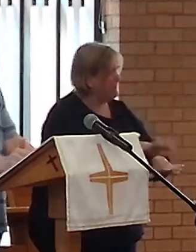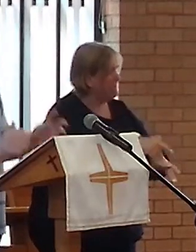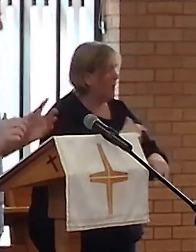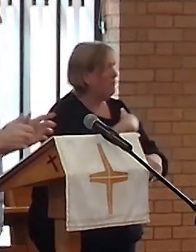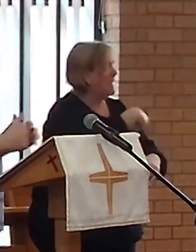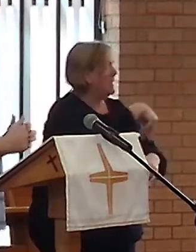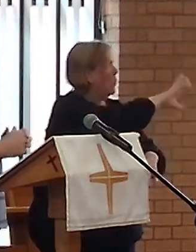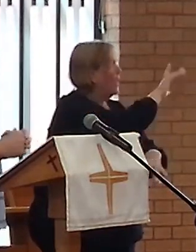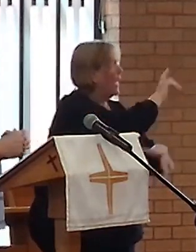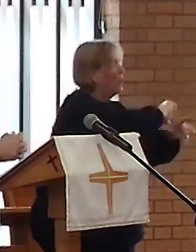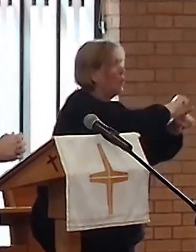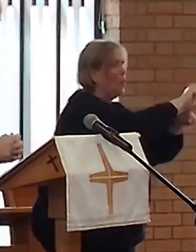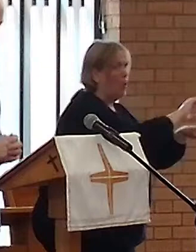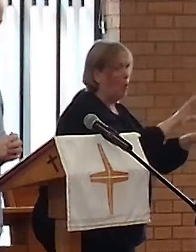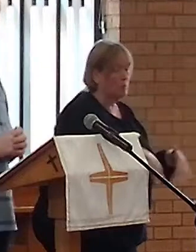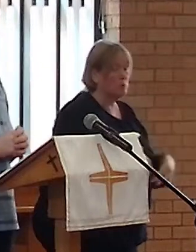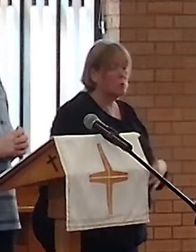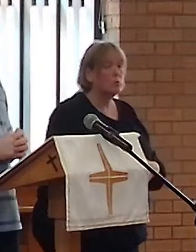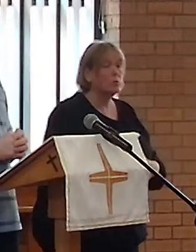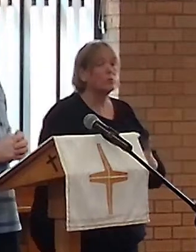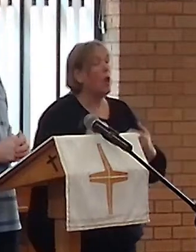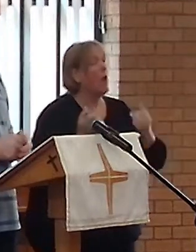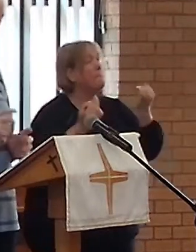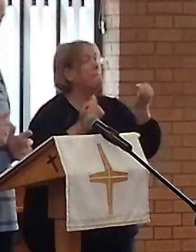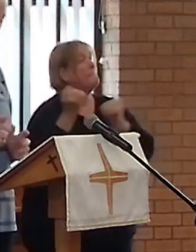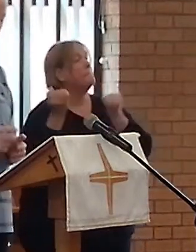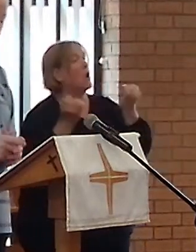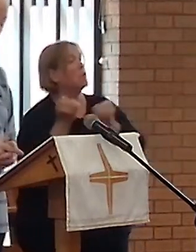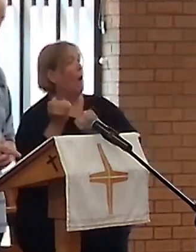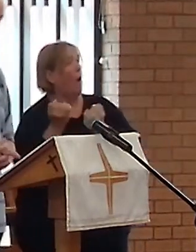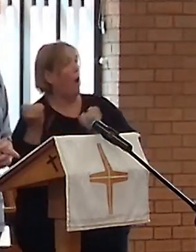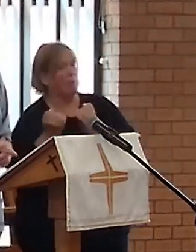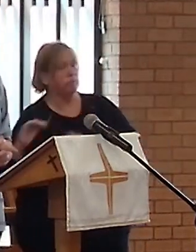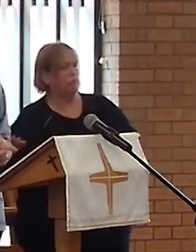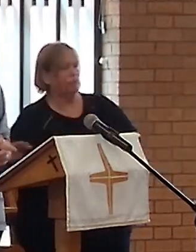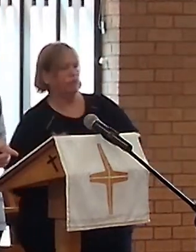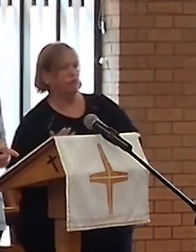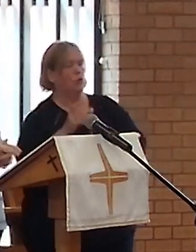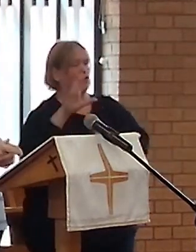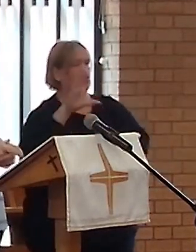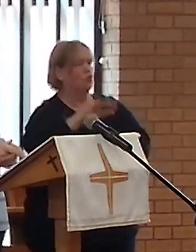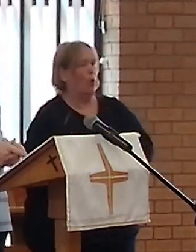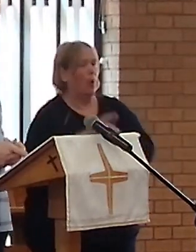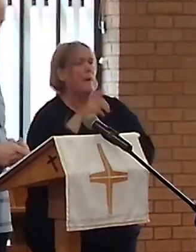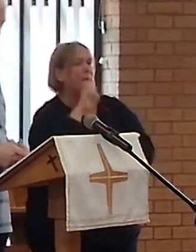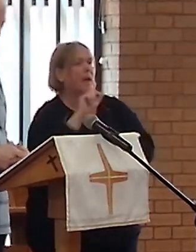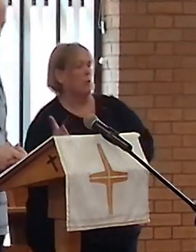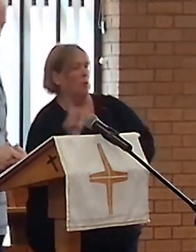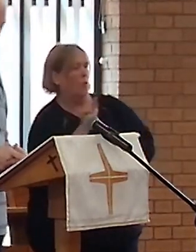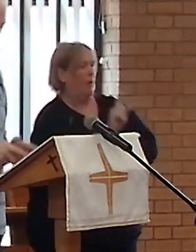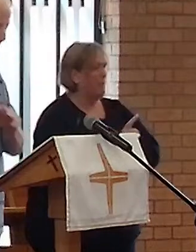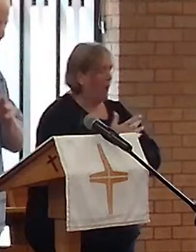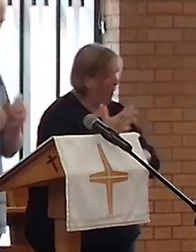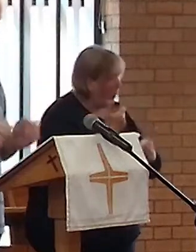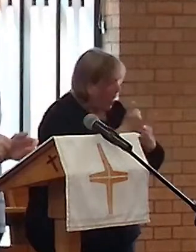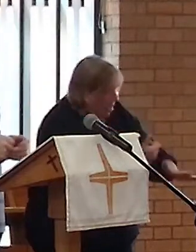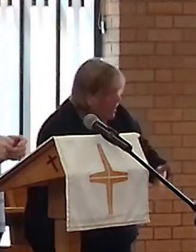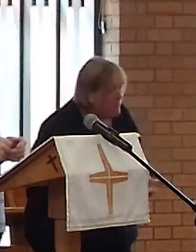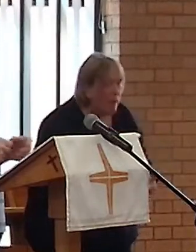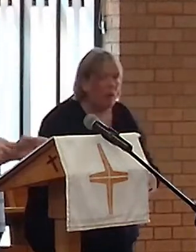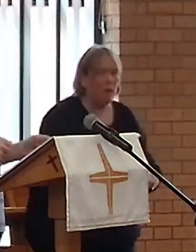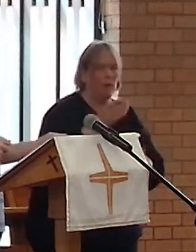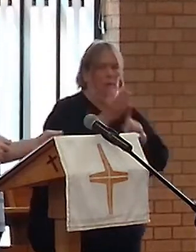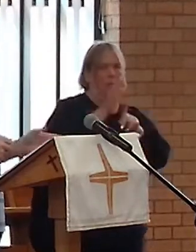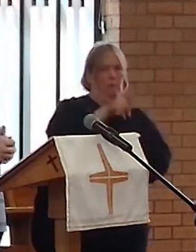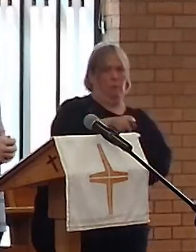A passing motorist stops to offer you assistance, but you realize that here's a man who's wanted for armed robbery. Suddenly, another man runs